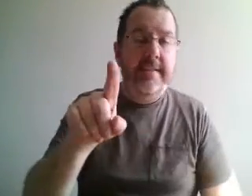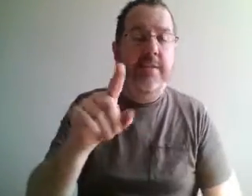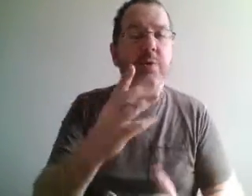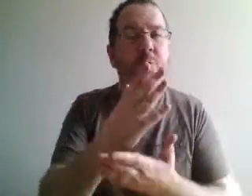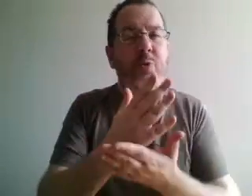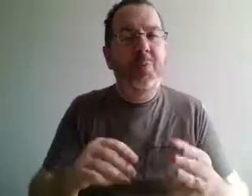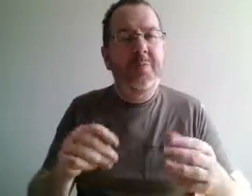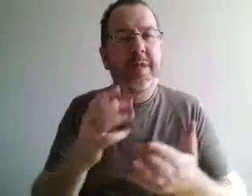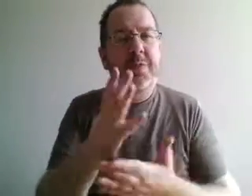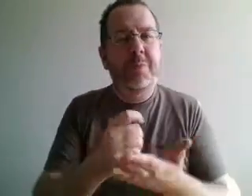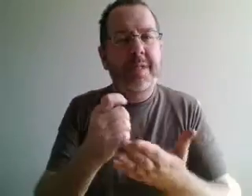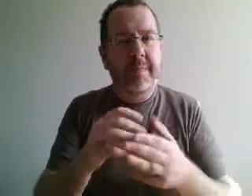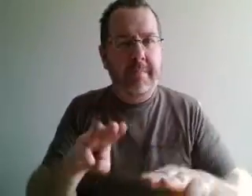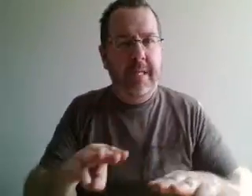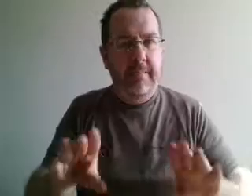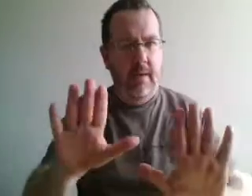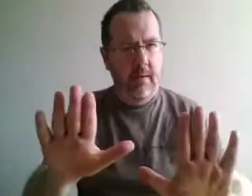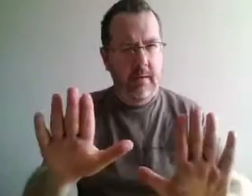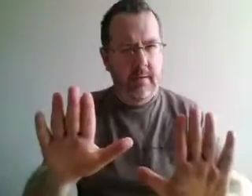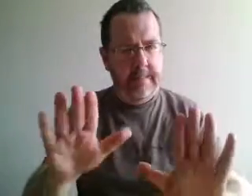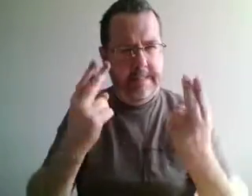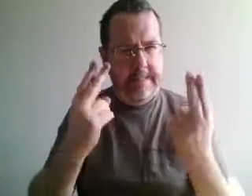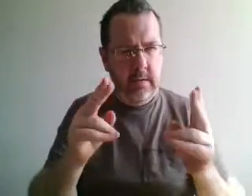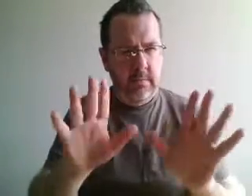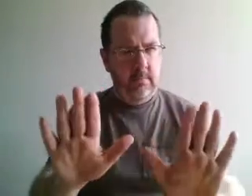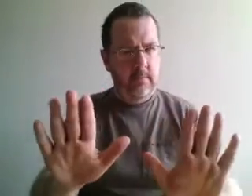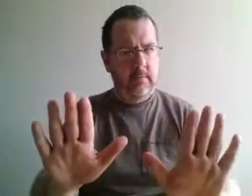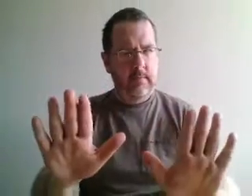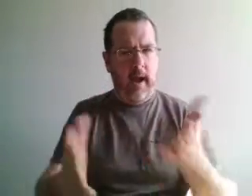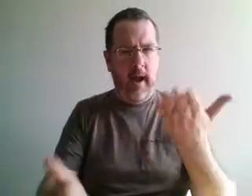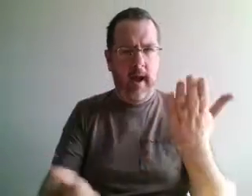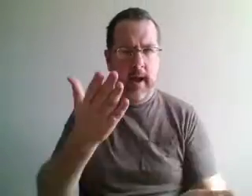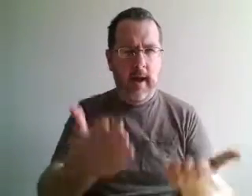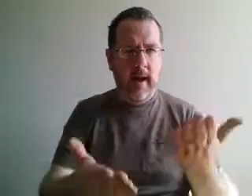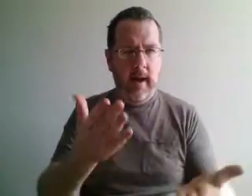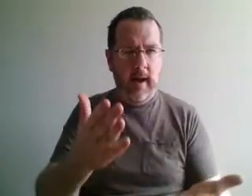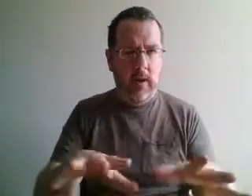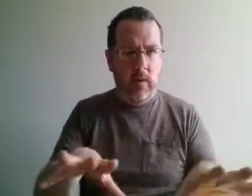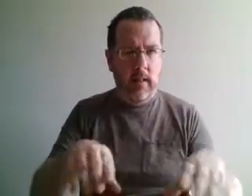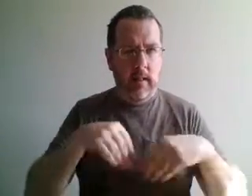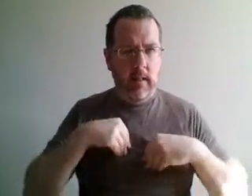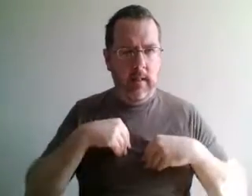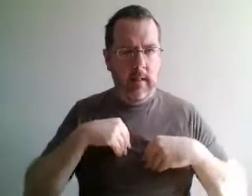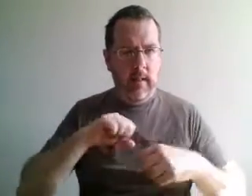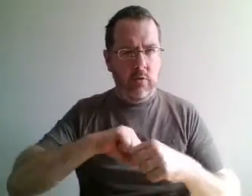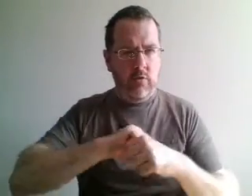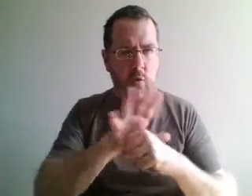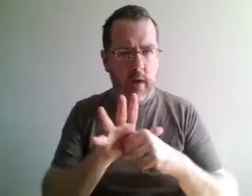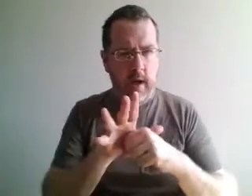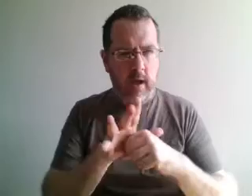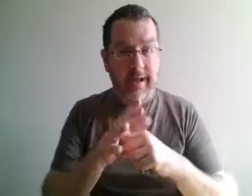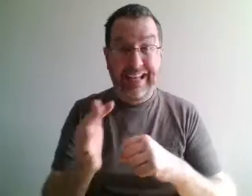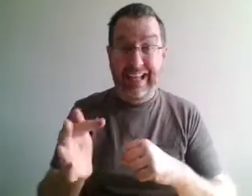to stand back and think about how you get this virus. You get this virus because somebody coughs in your face. Yes. Within 3 feet of